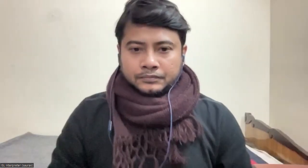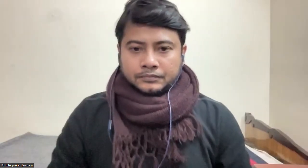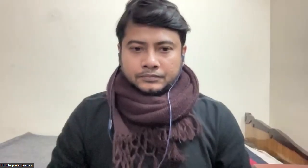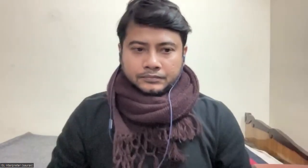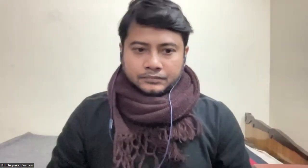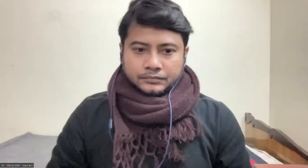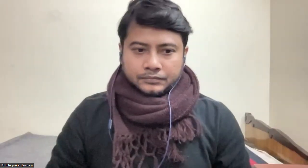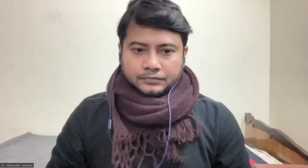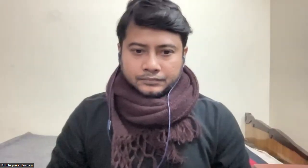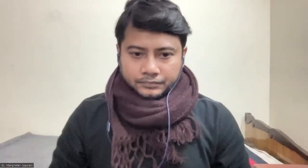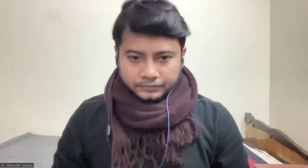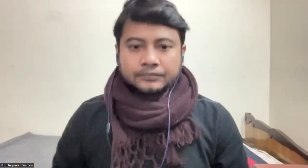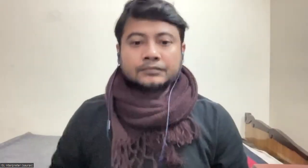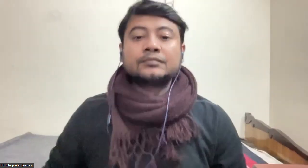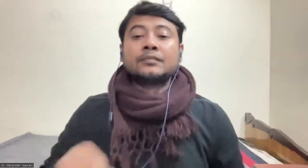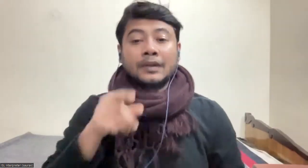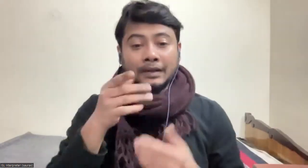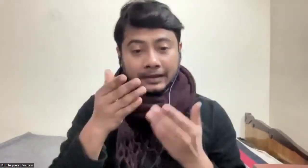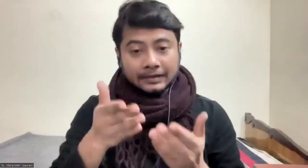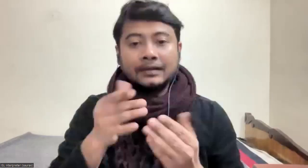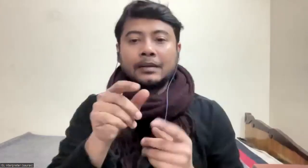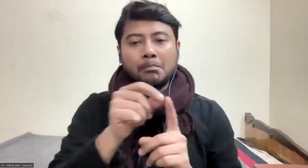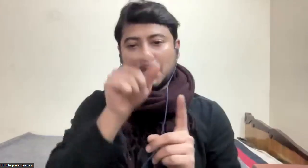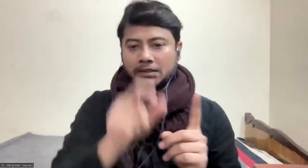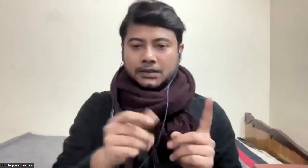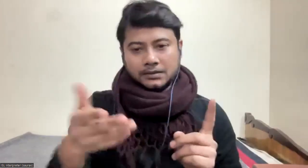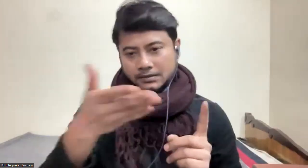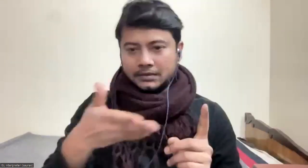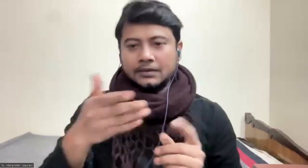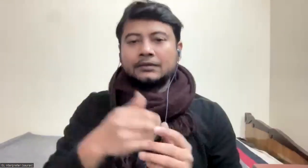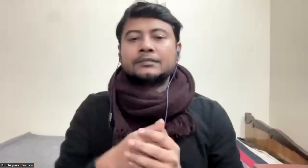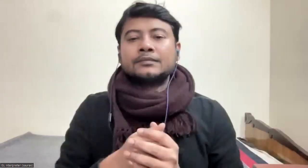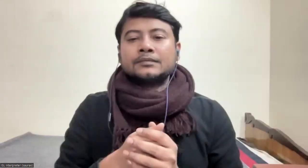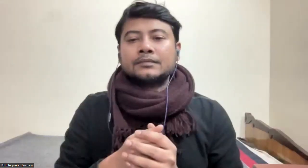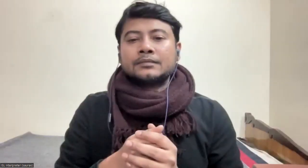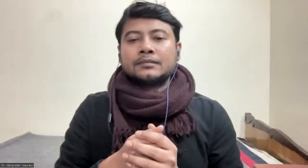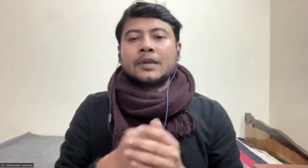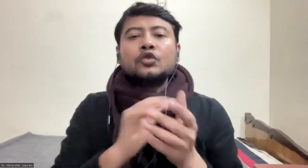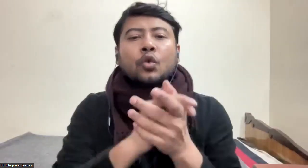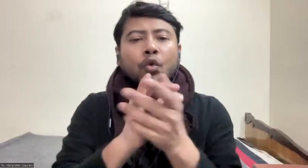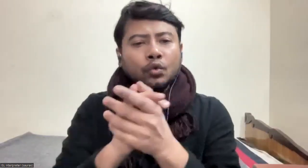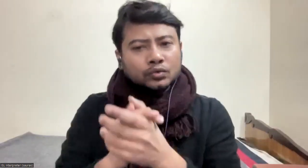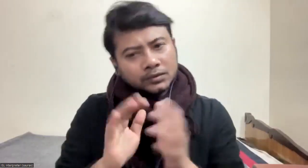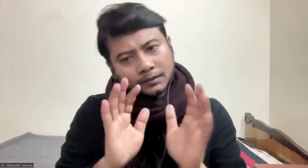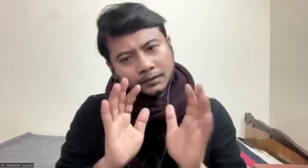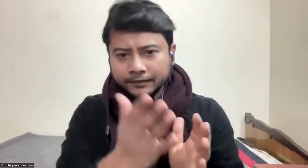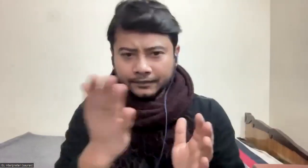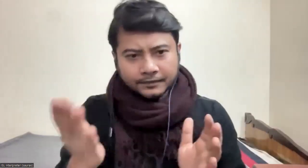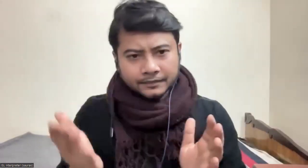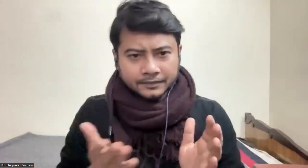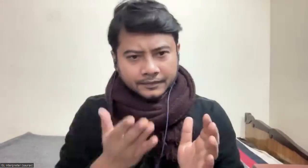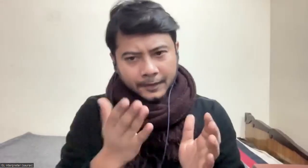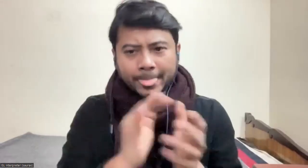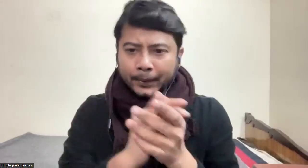who would be having friend circle or who are working out, I'm sure you would be discussing that how you